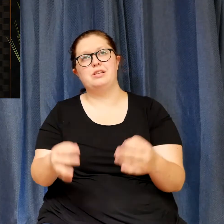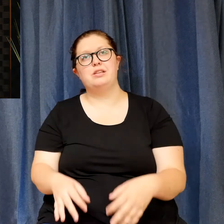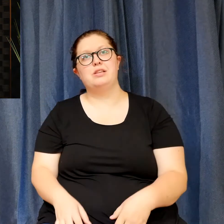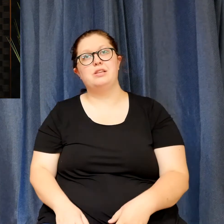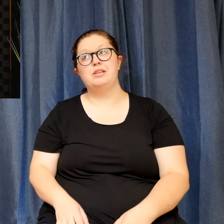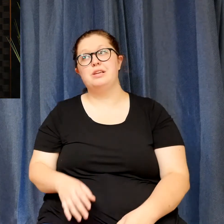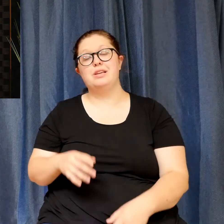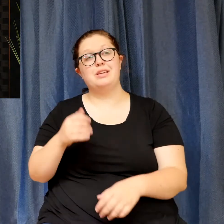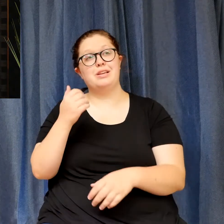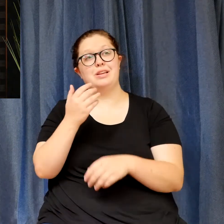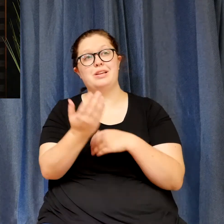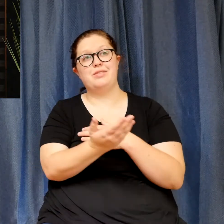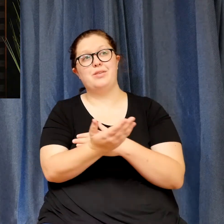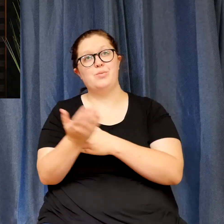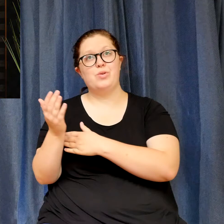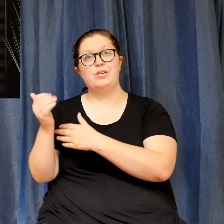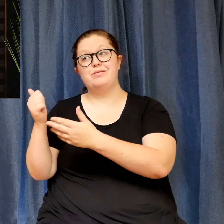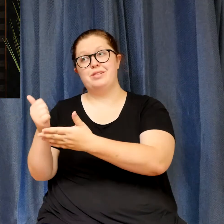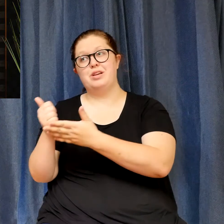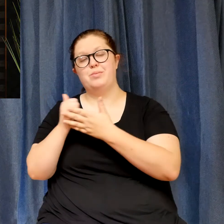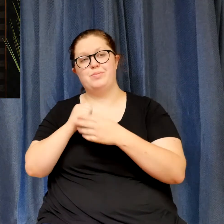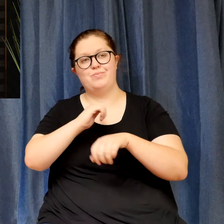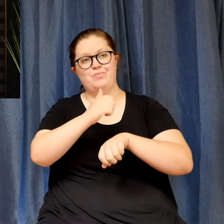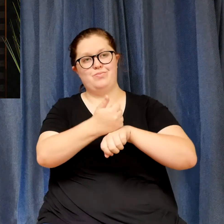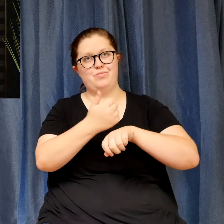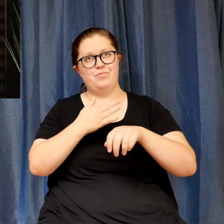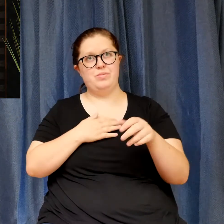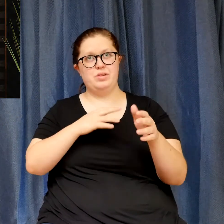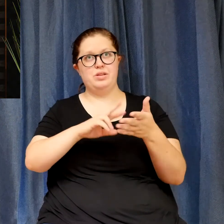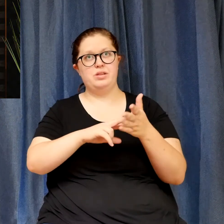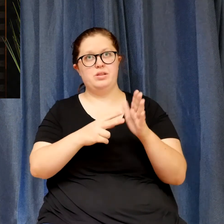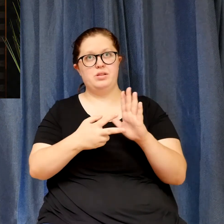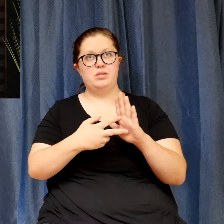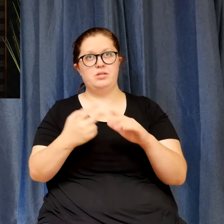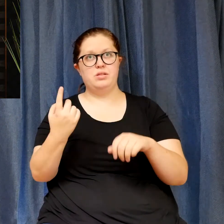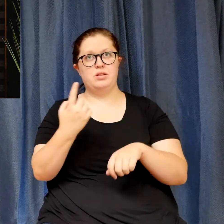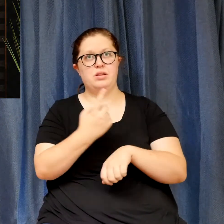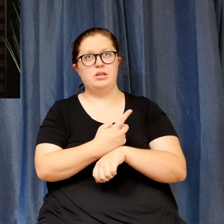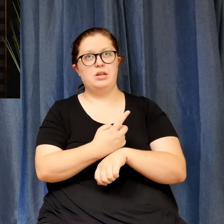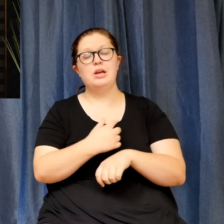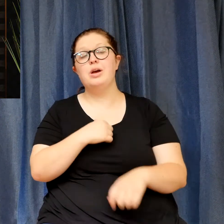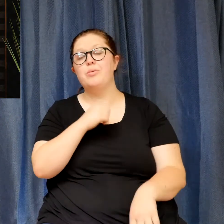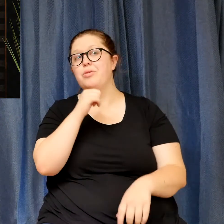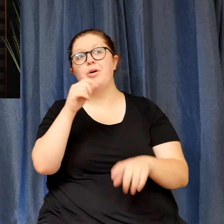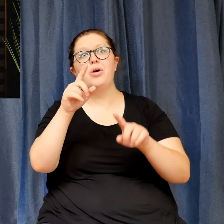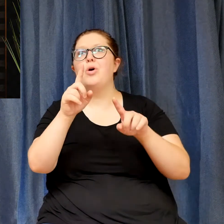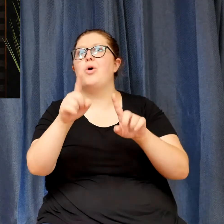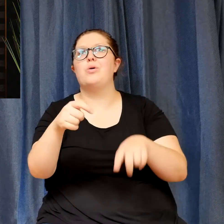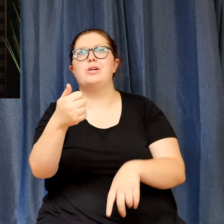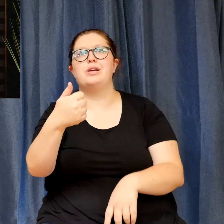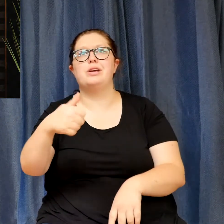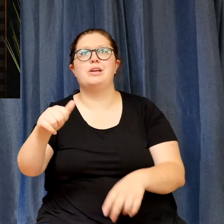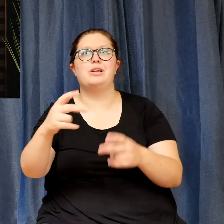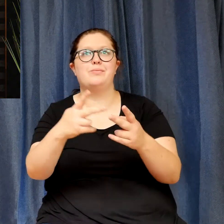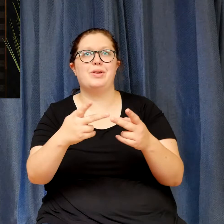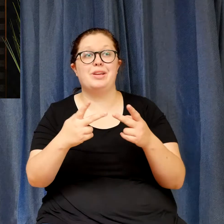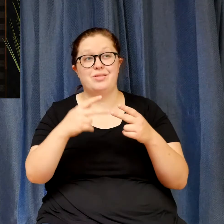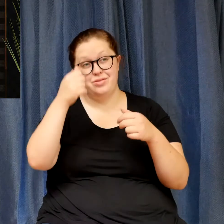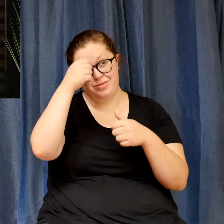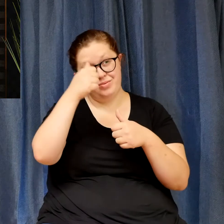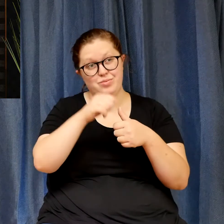me set my intentions for healing that day. I wasn't going anywhere. Remember, bedroom, bathroom, bedroom,